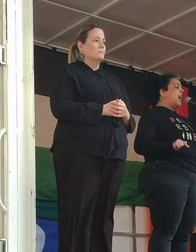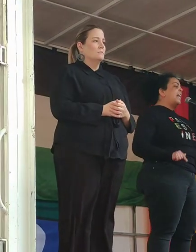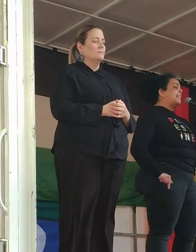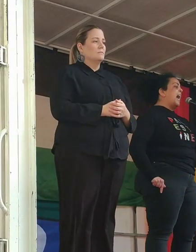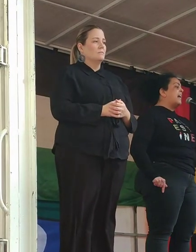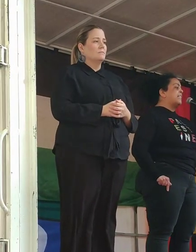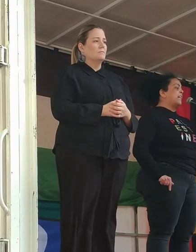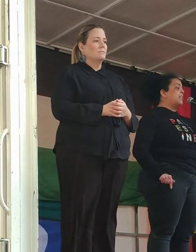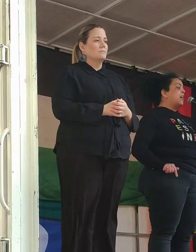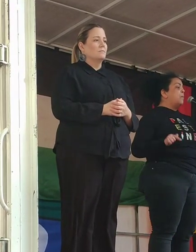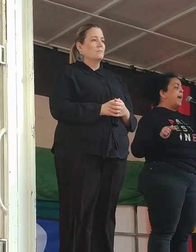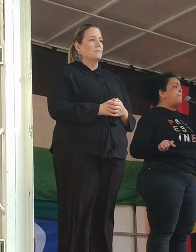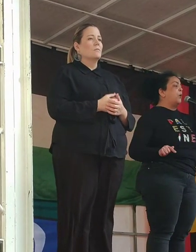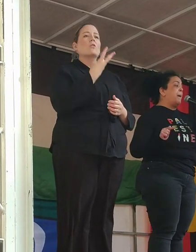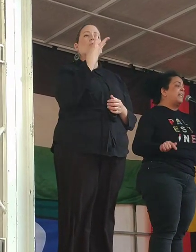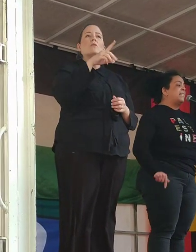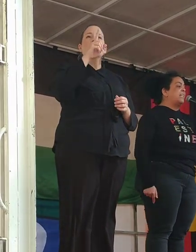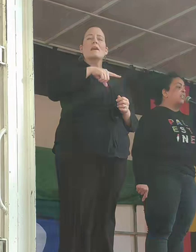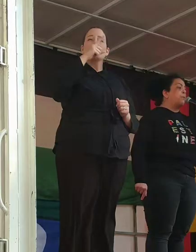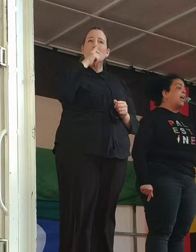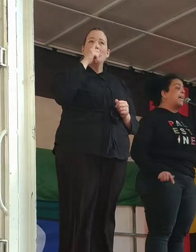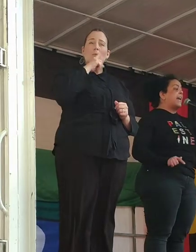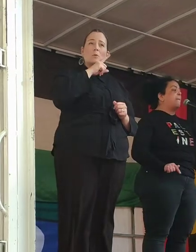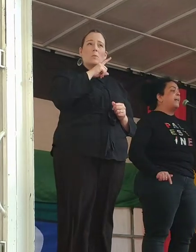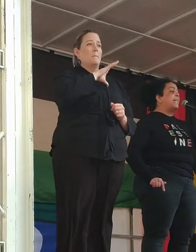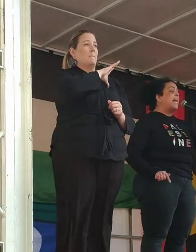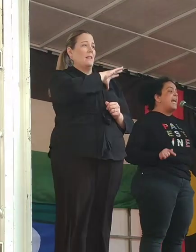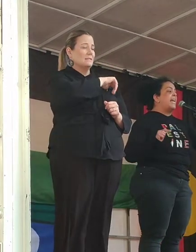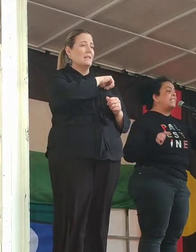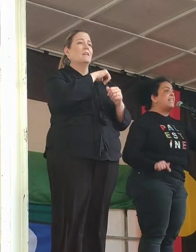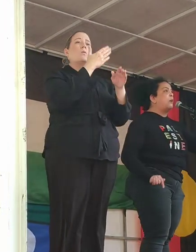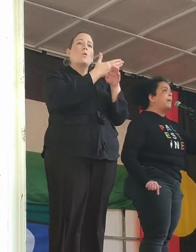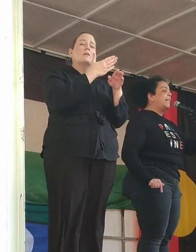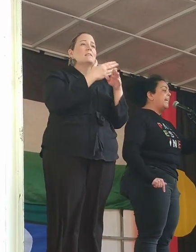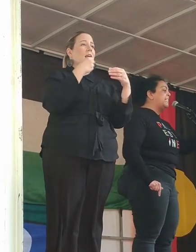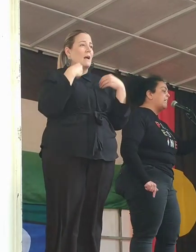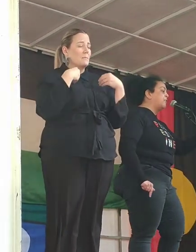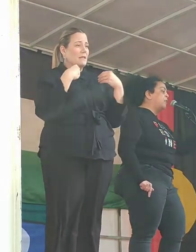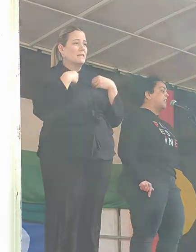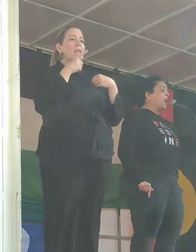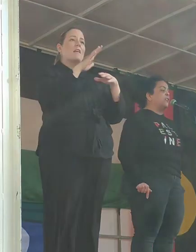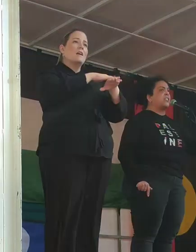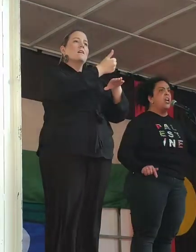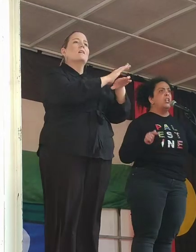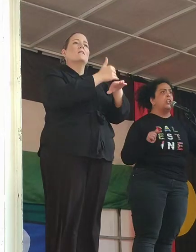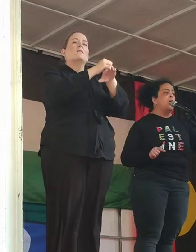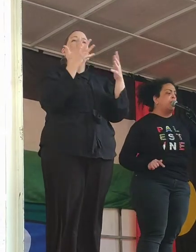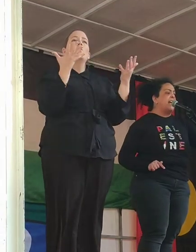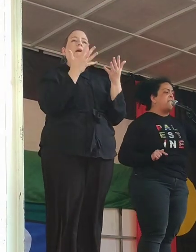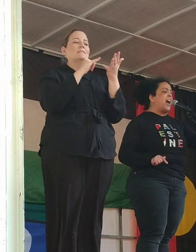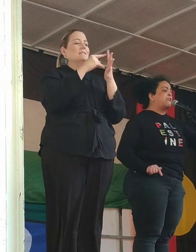A further 30,000 people, Palestinians, work at companies in settlement industrial